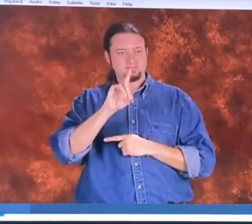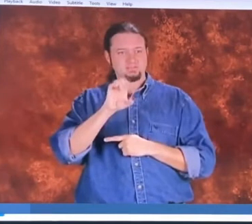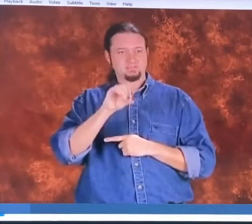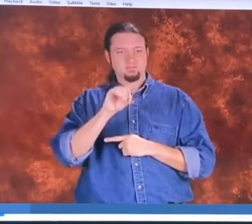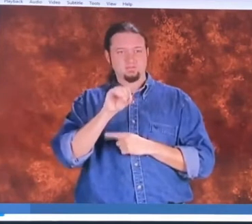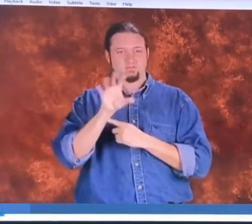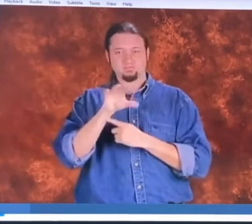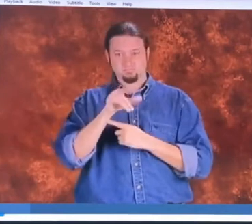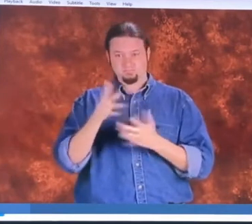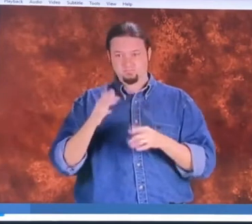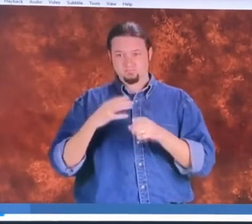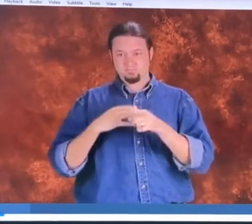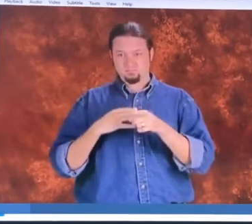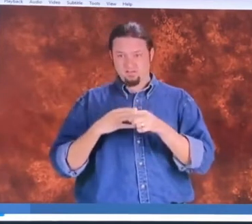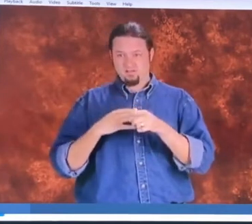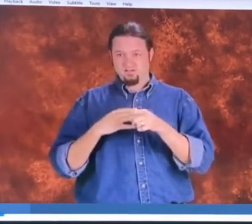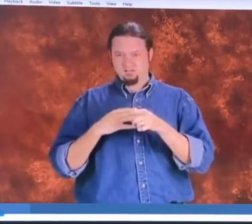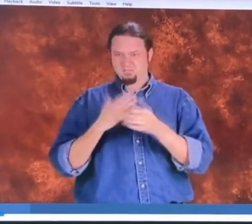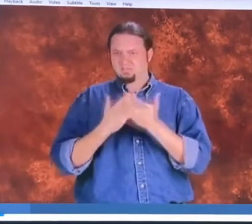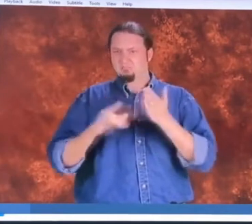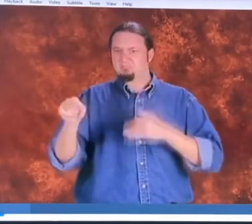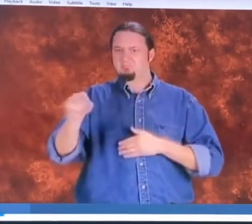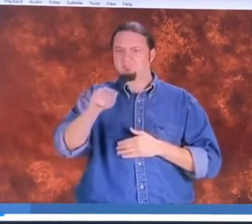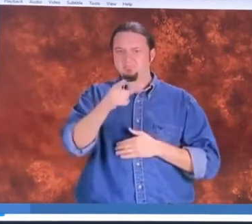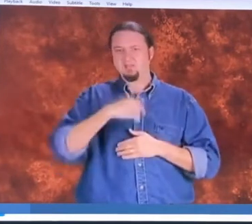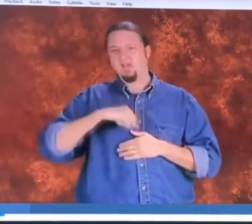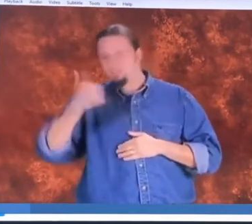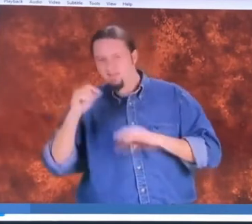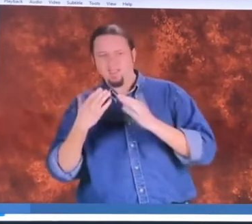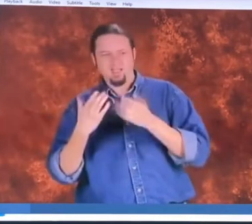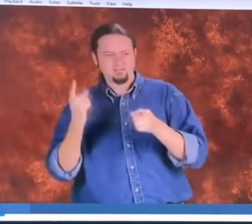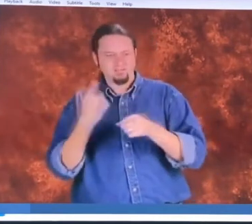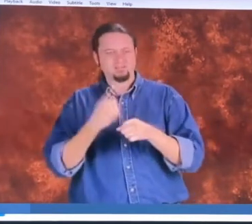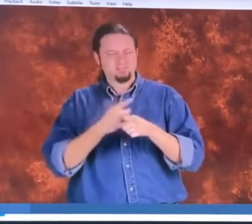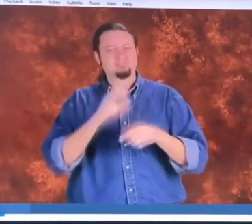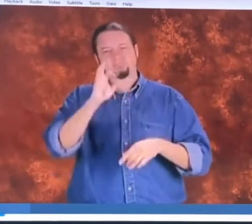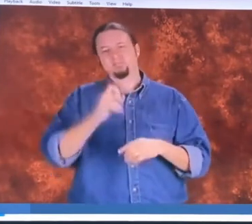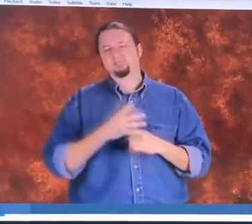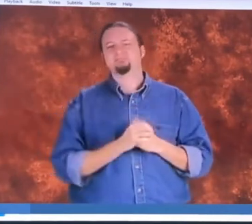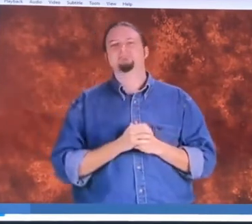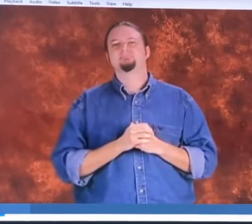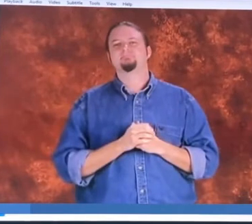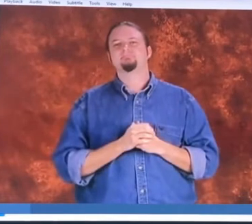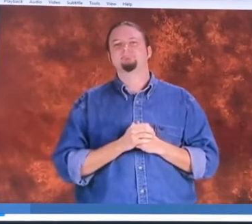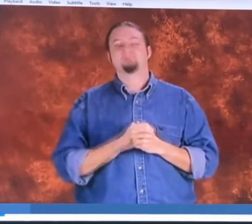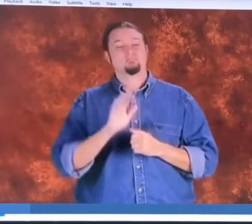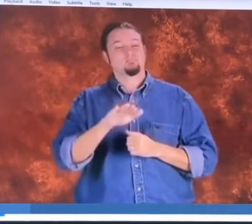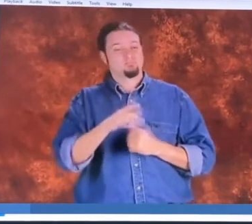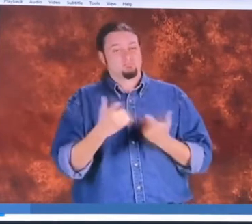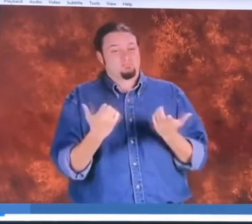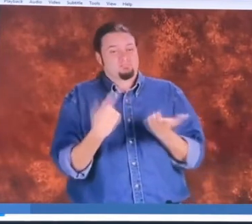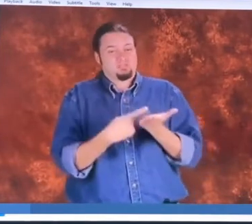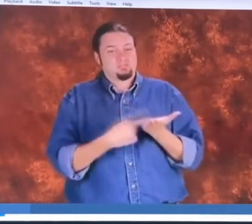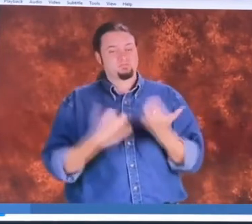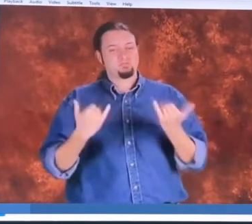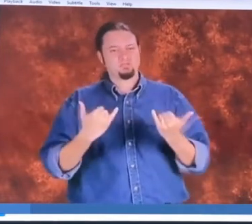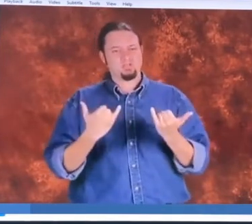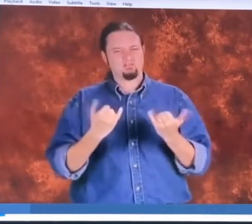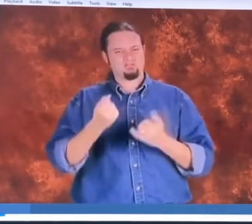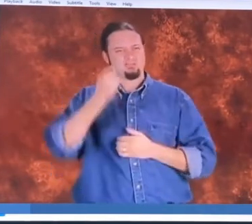What about video? Some of you in another class? Alright, that's alright. So, we're going to